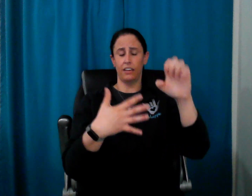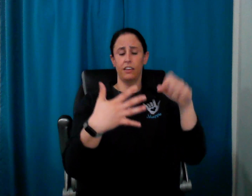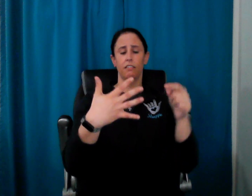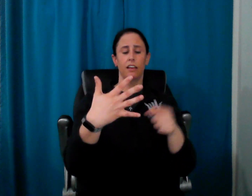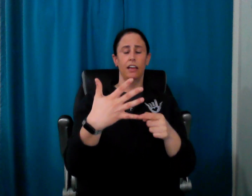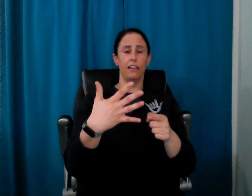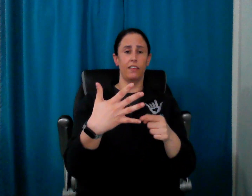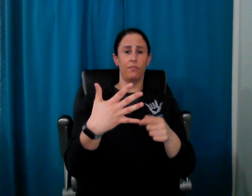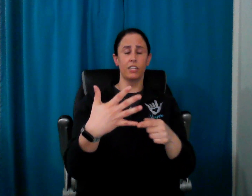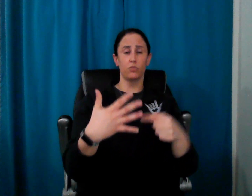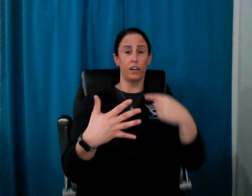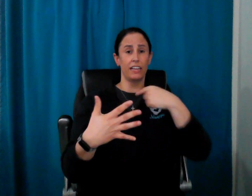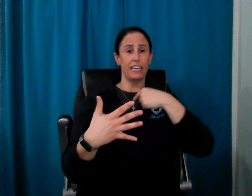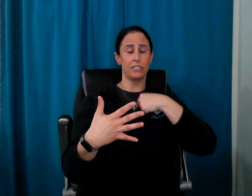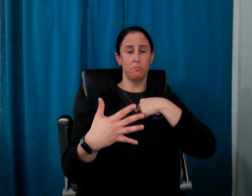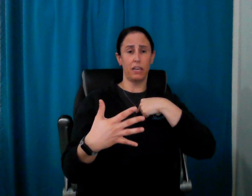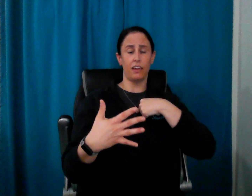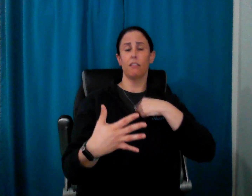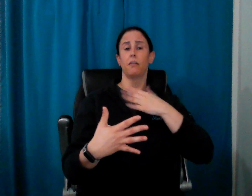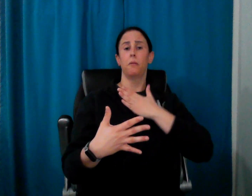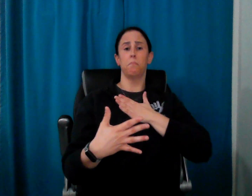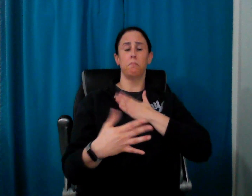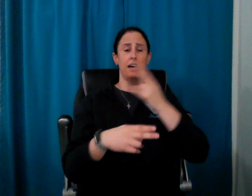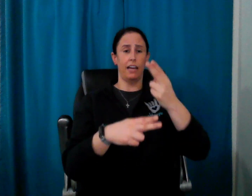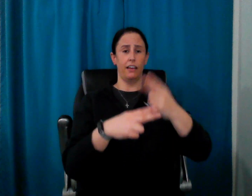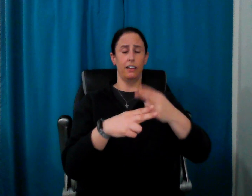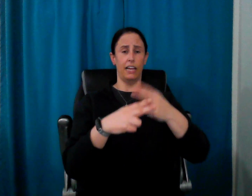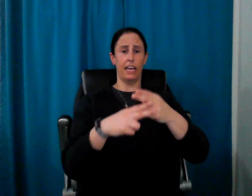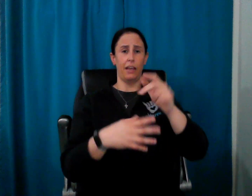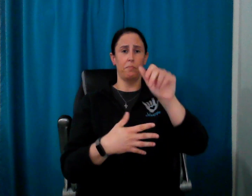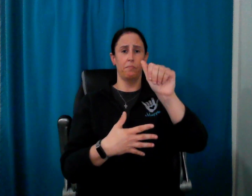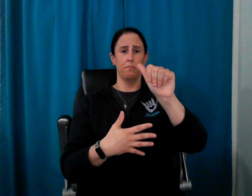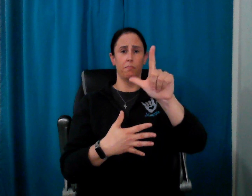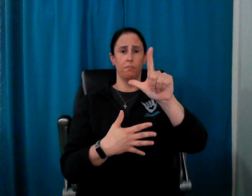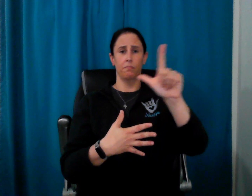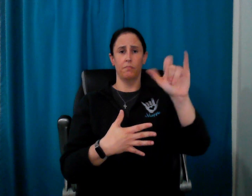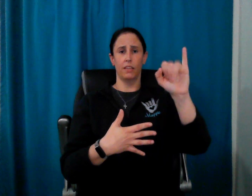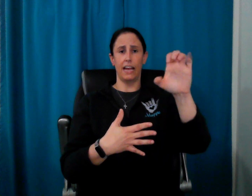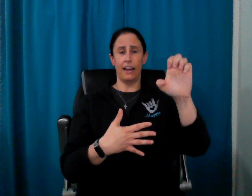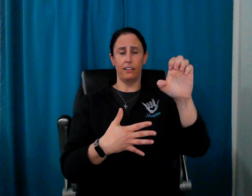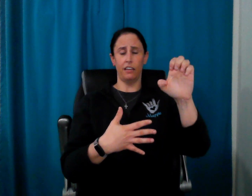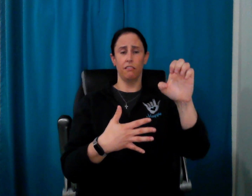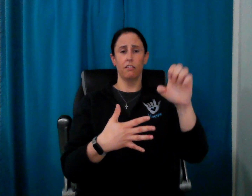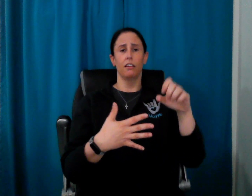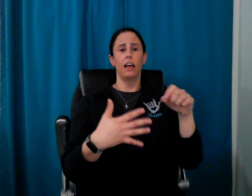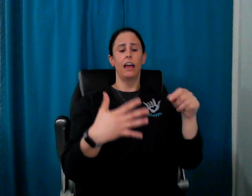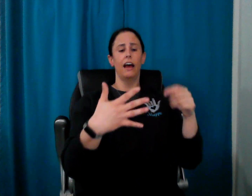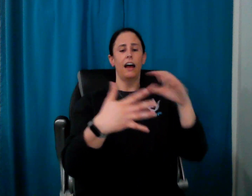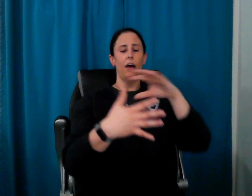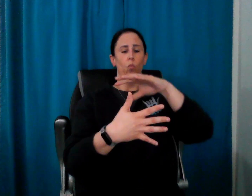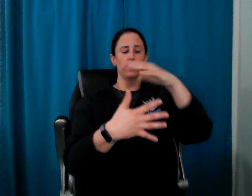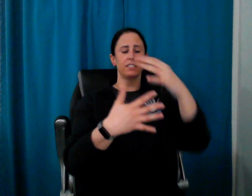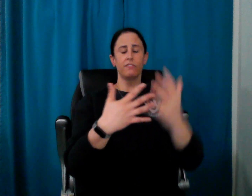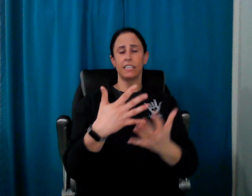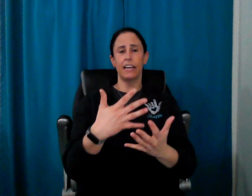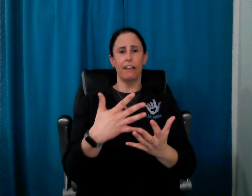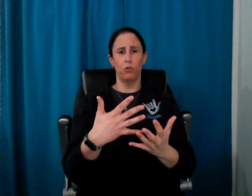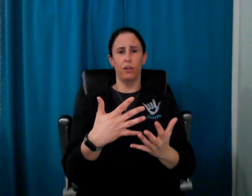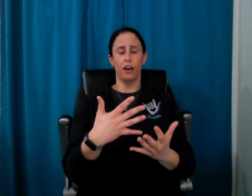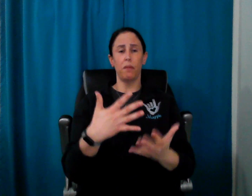Jackie. And then this one is me, my name, Allie. Once I've set everyone up,